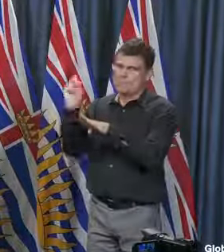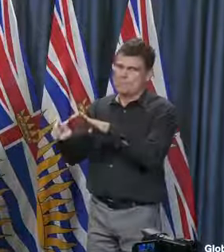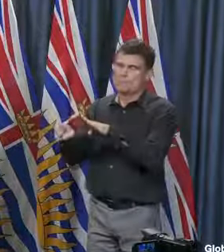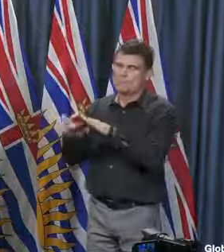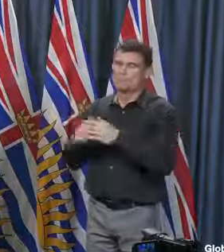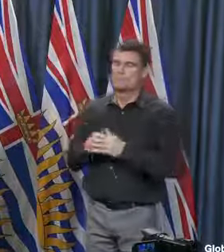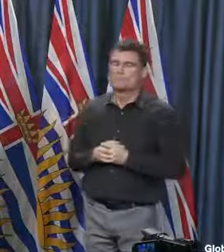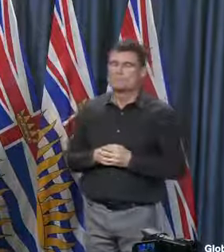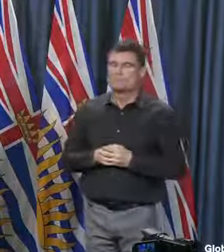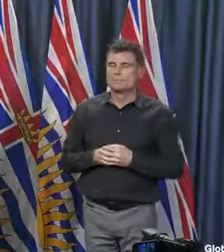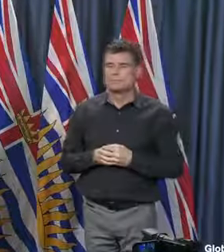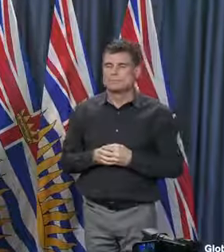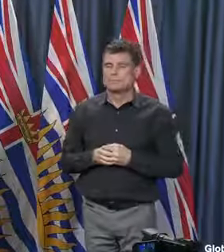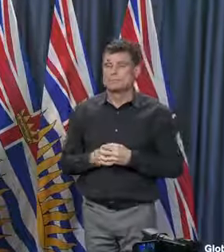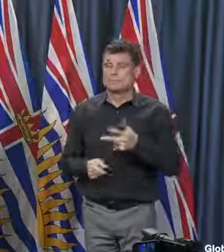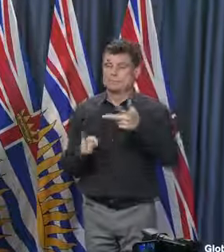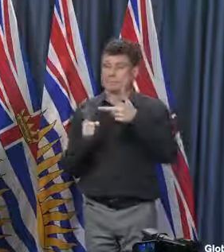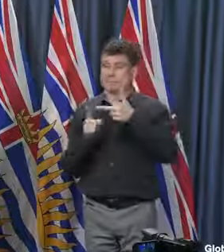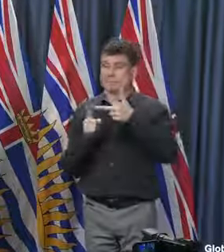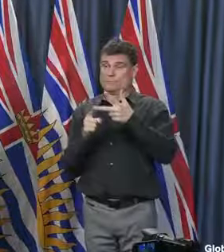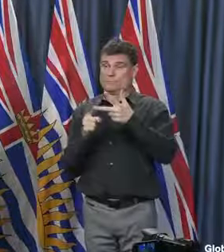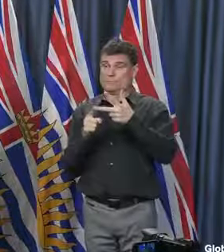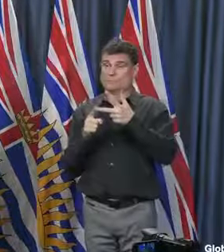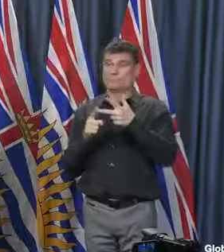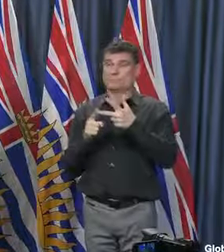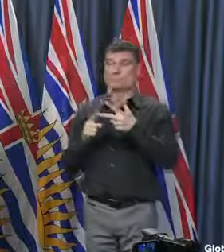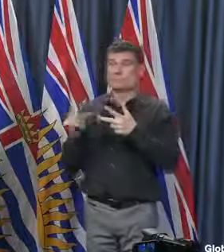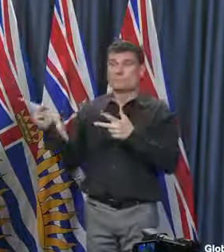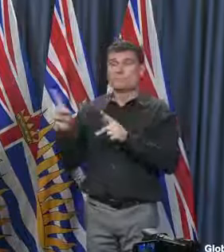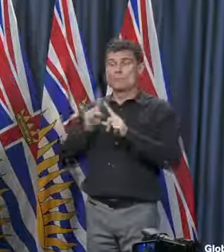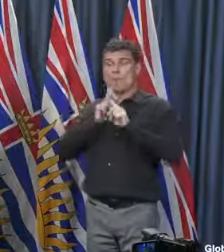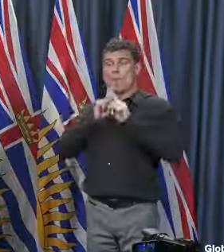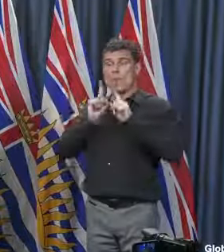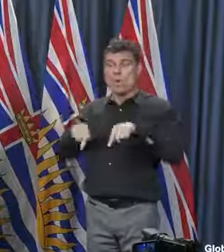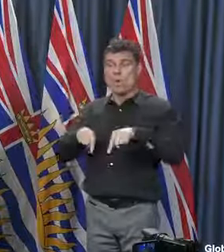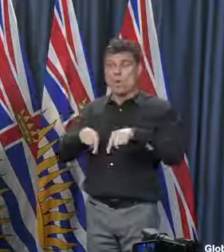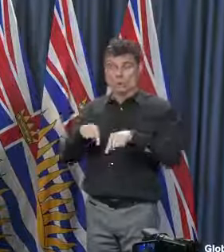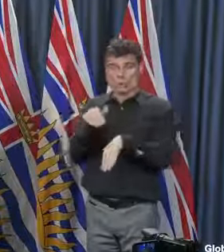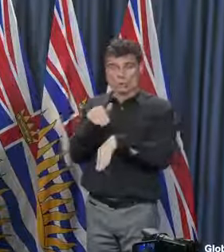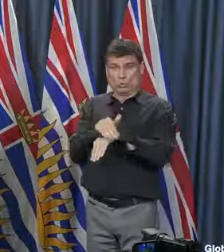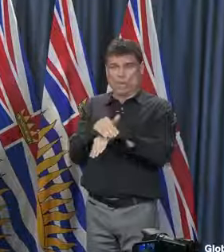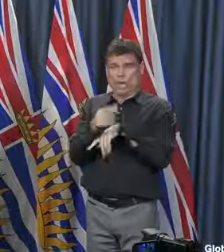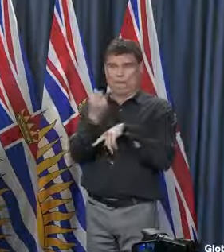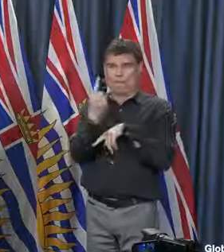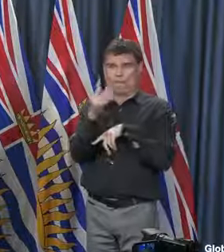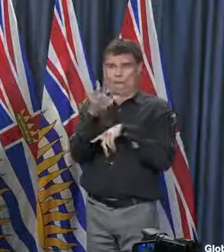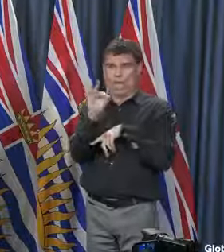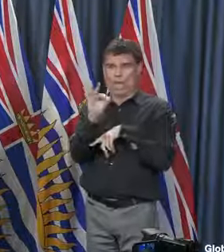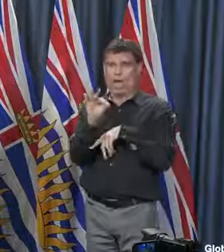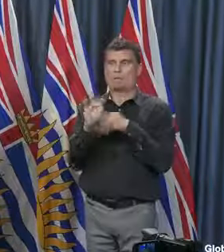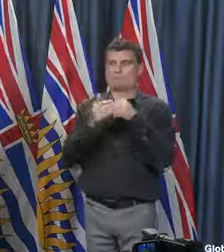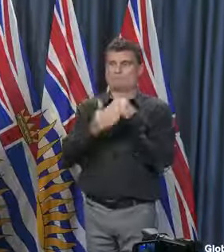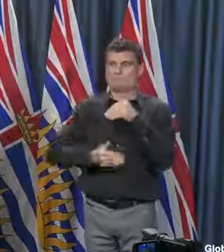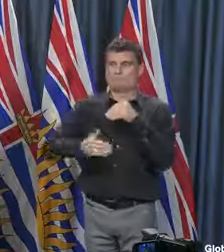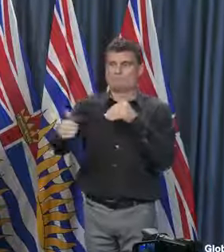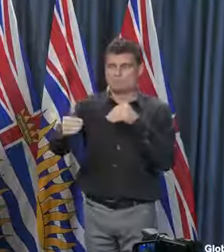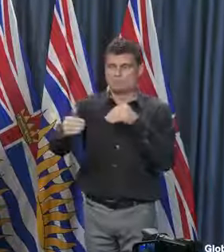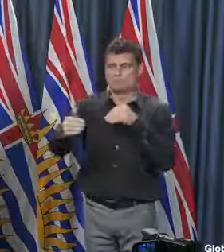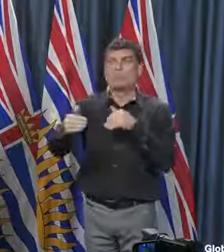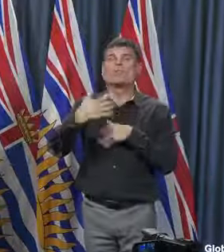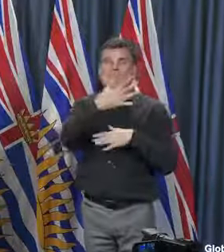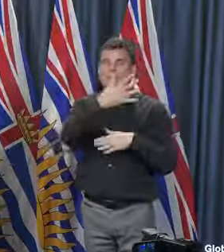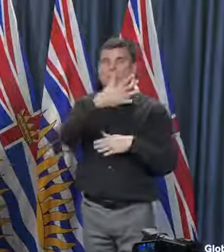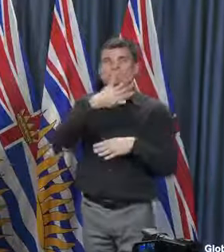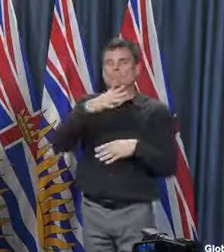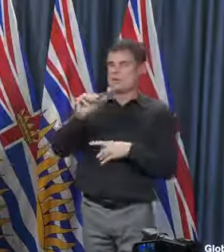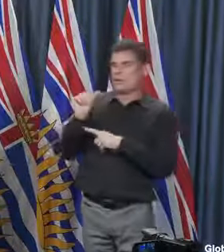transmission. This order comes into effect at 11:59 a.m. today and has been signed by the Attorney General. We are consulting with education